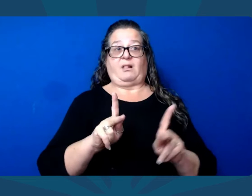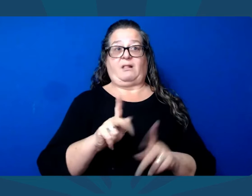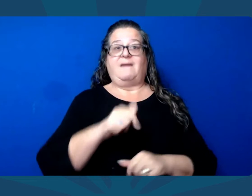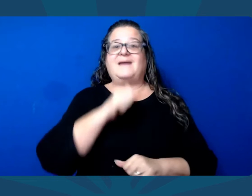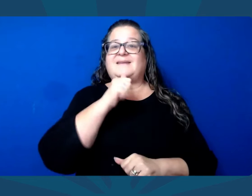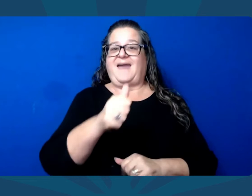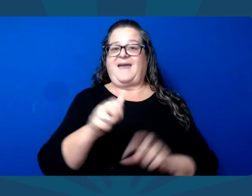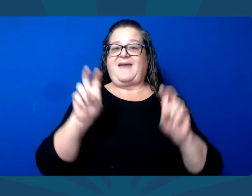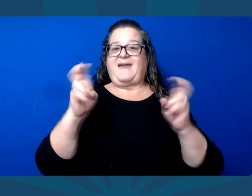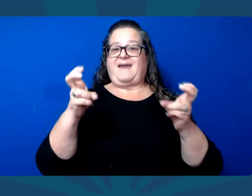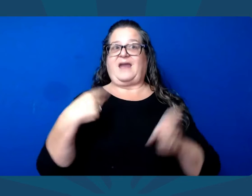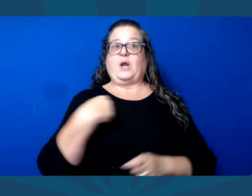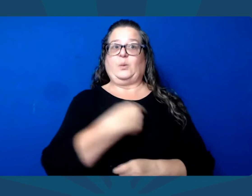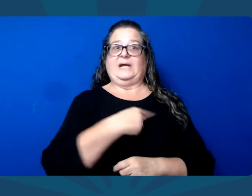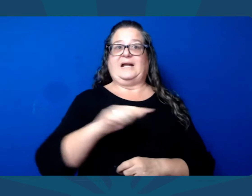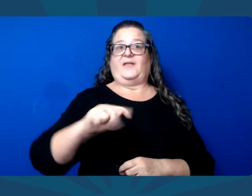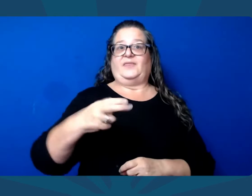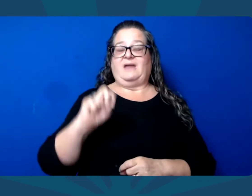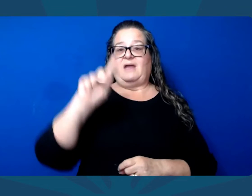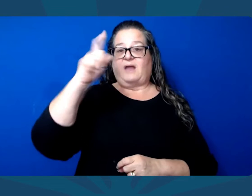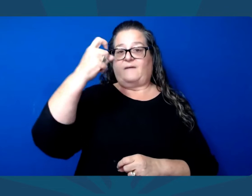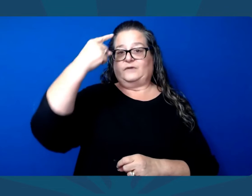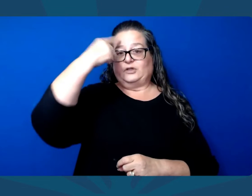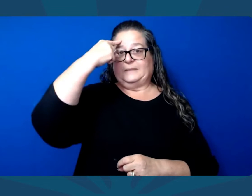not we the government.